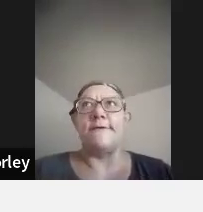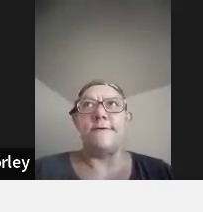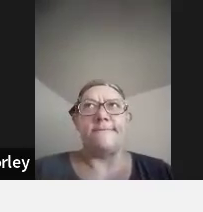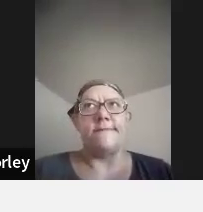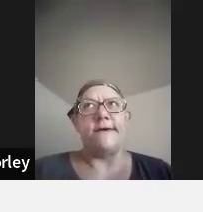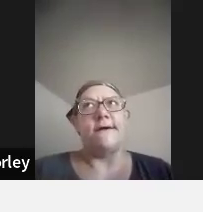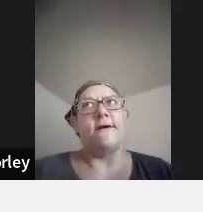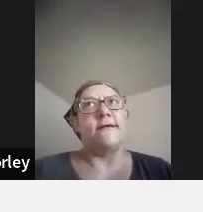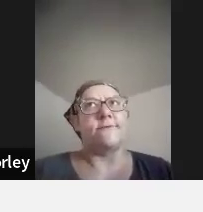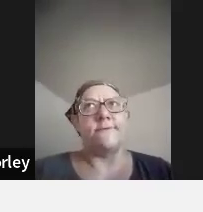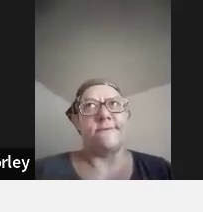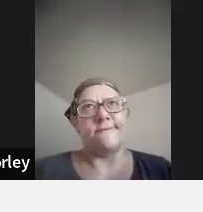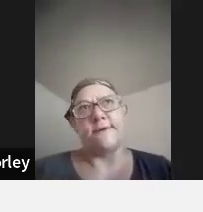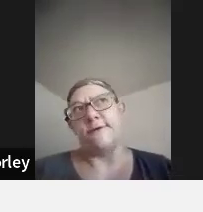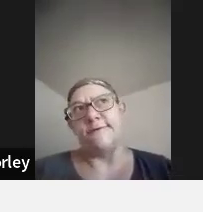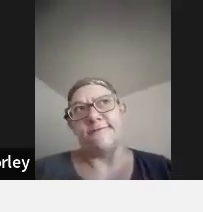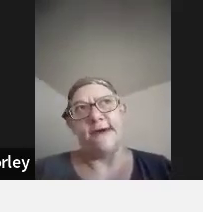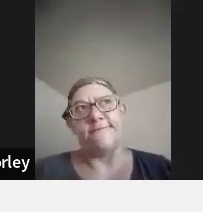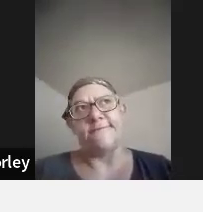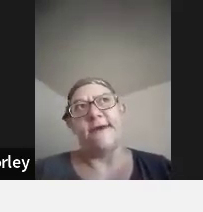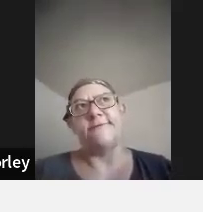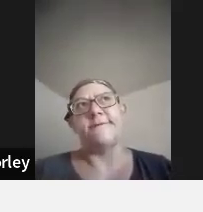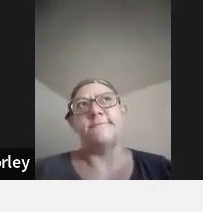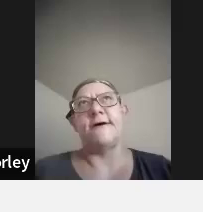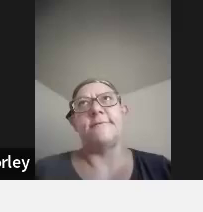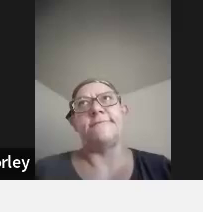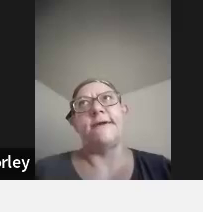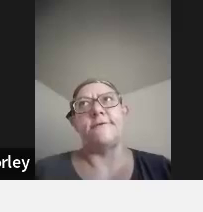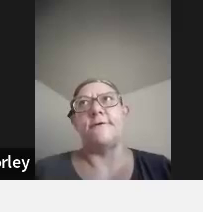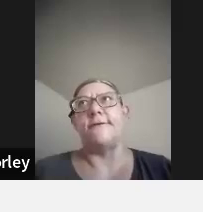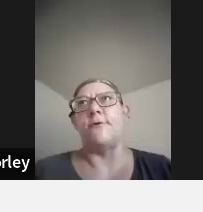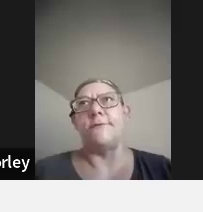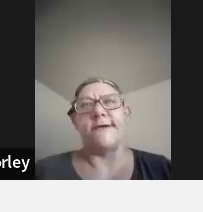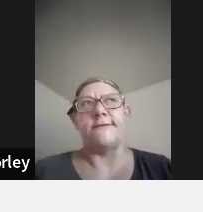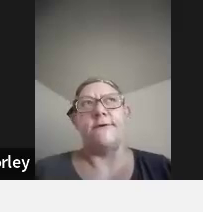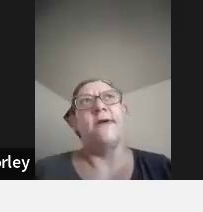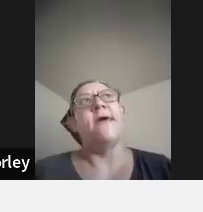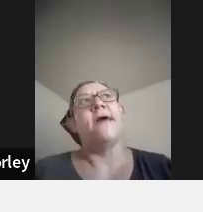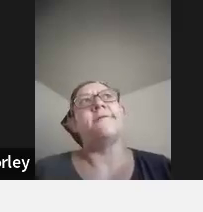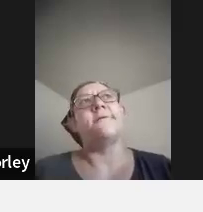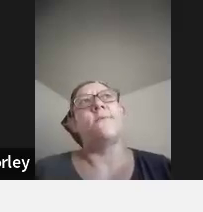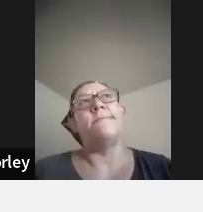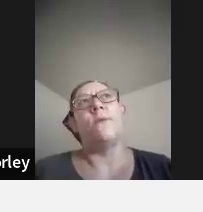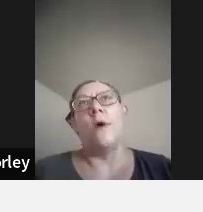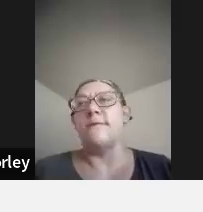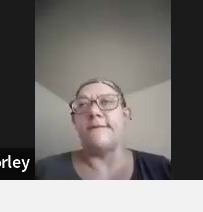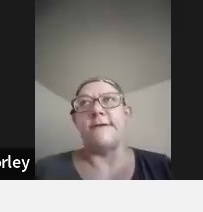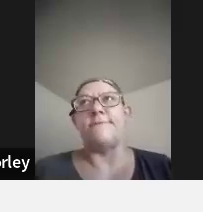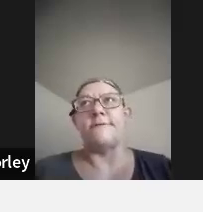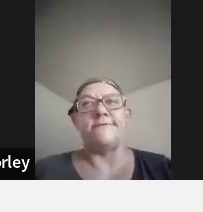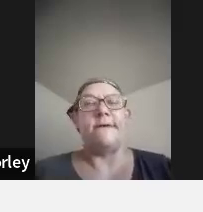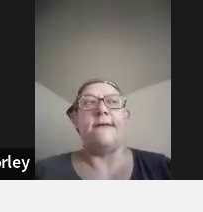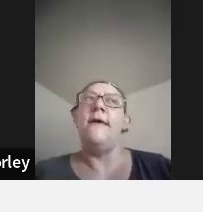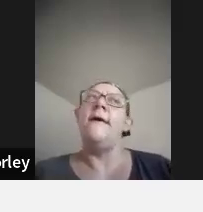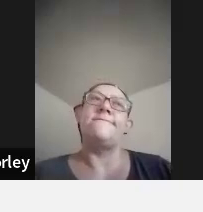Family isn't always family. Our natural resources aren't always the best, and sometimes they turn on you or reject you. And so we may want family